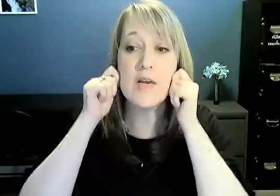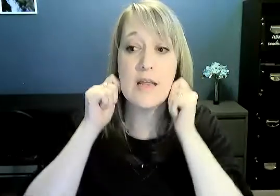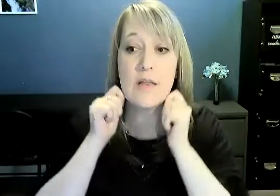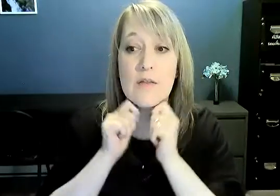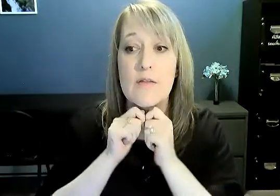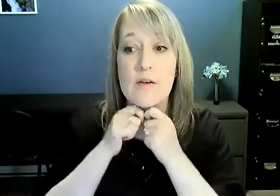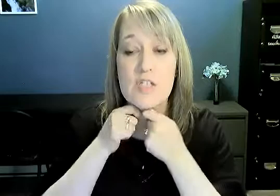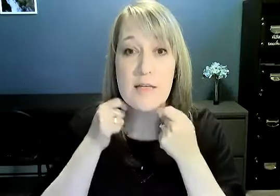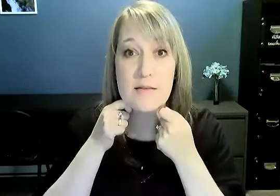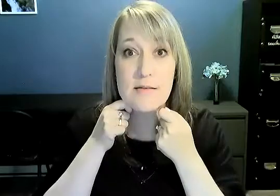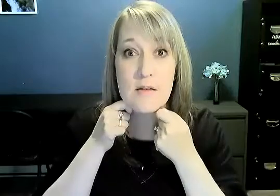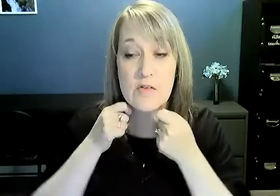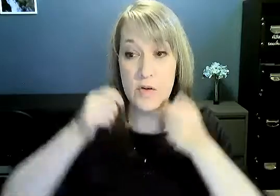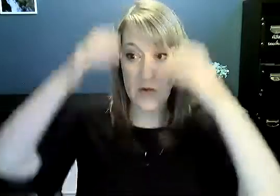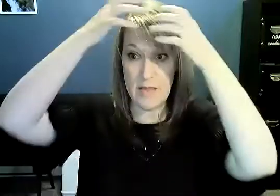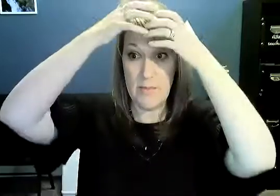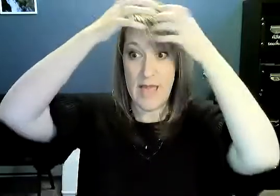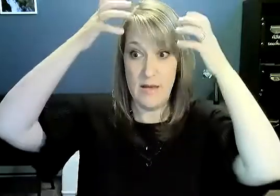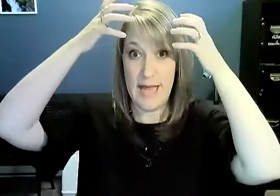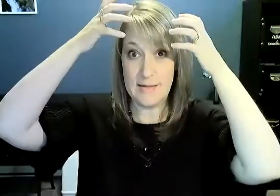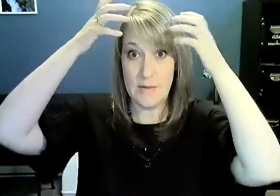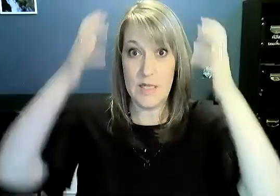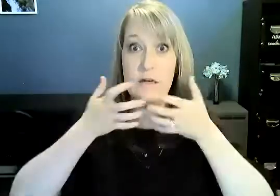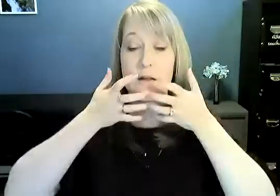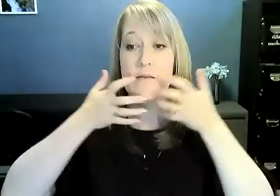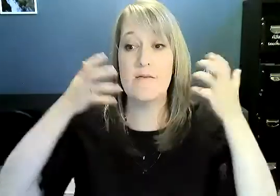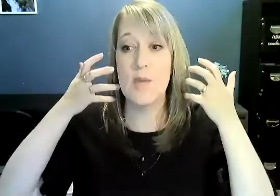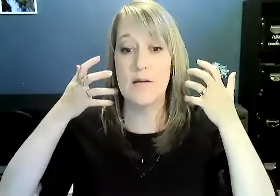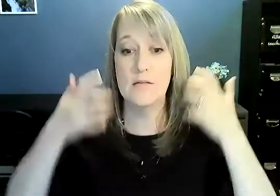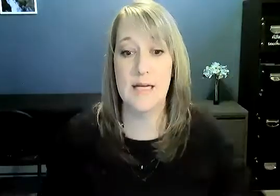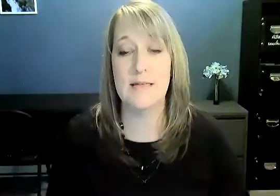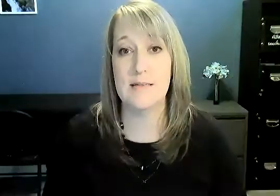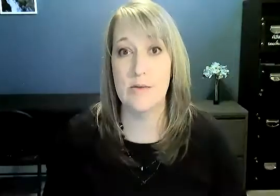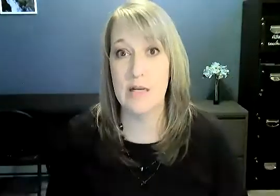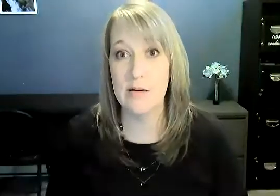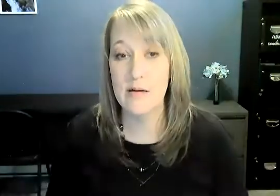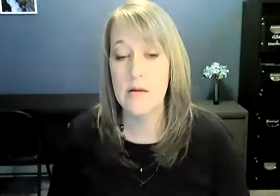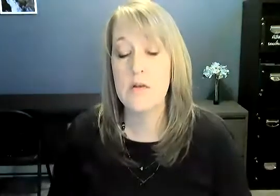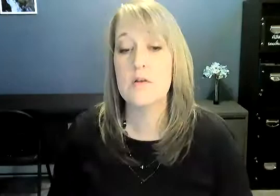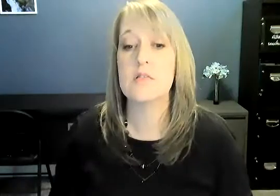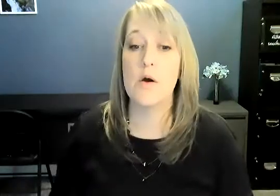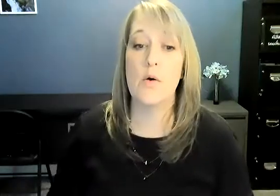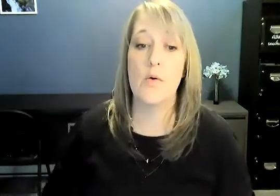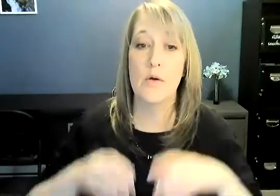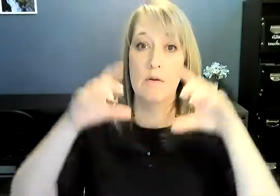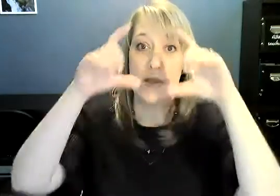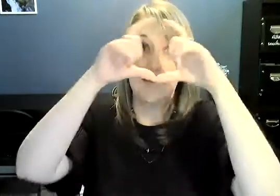underneath their chins. So you've got the male hats up here and the female hats down here. So that's